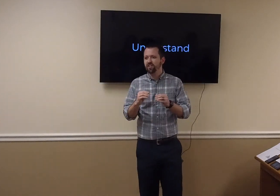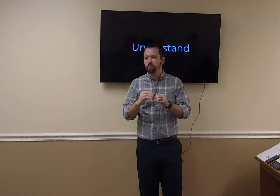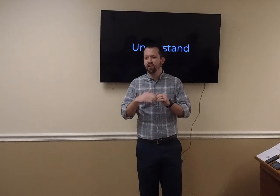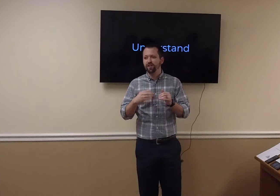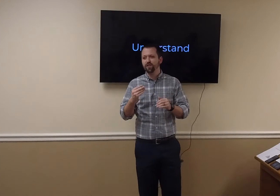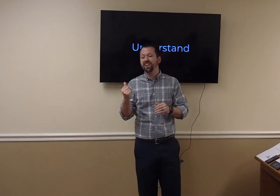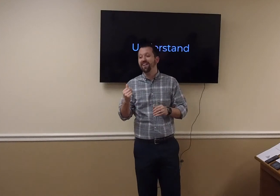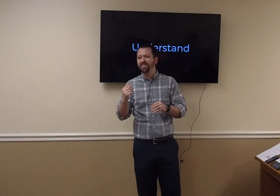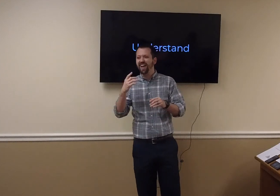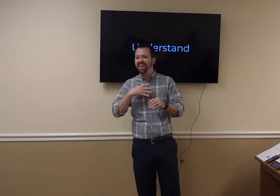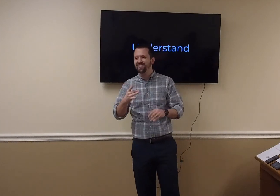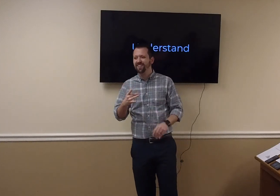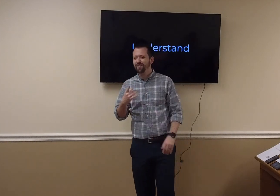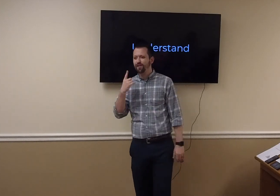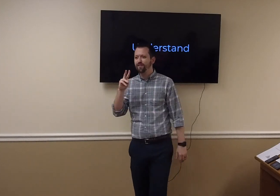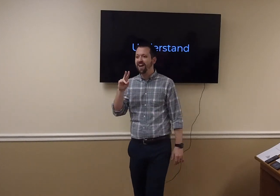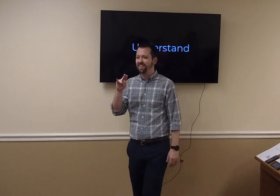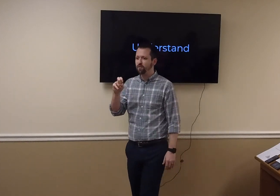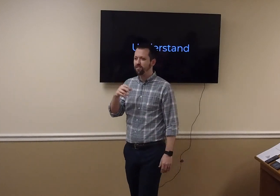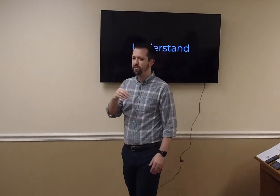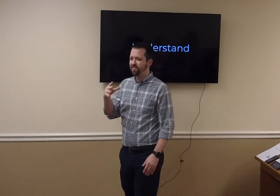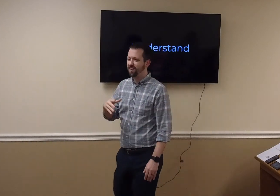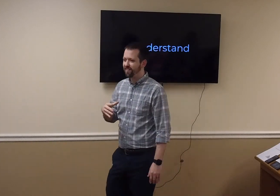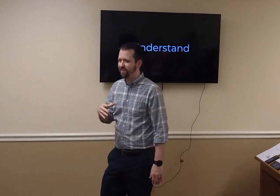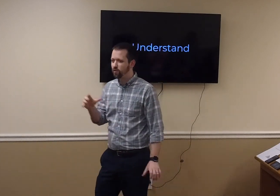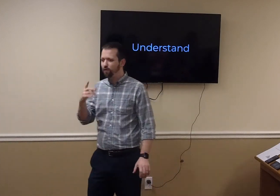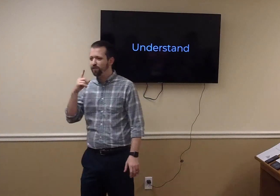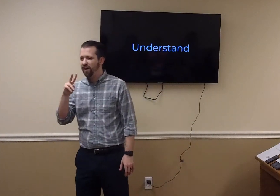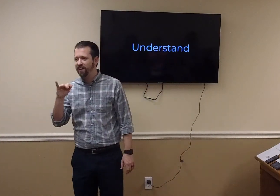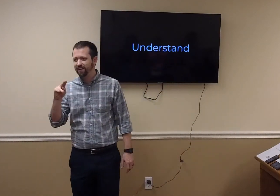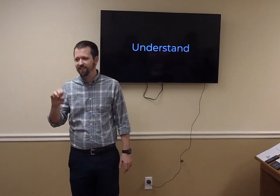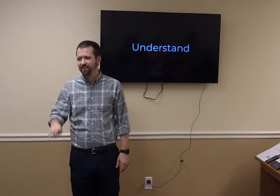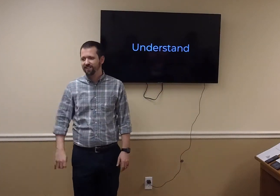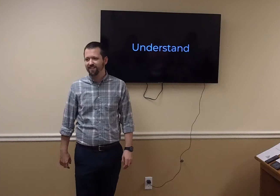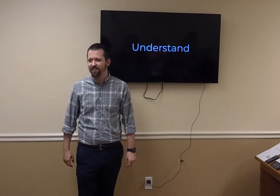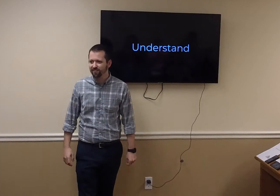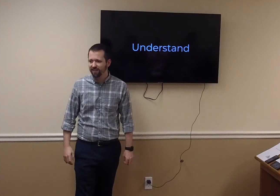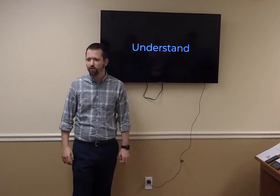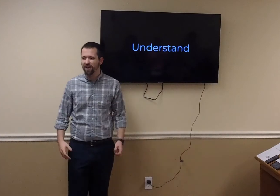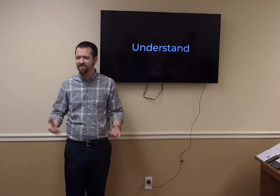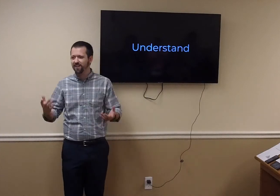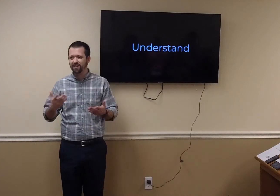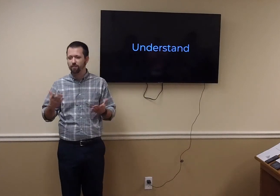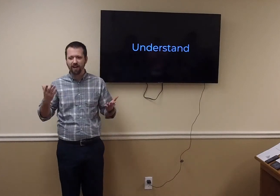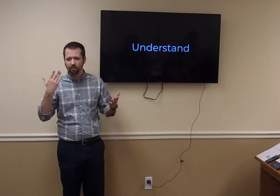There's more than a few. Yeah, for the likes, for the vine. That's what my students say. They're like, do it for the vine. So, no, vine's not a thing. I don't